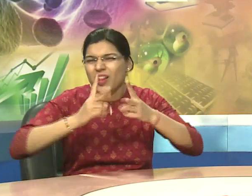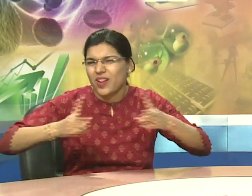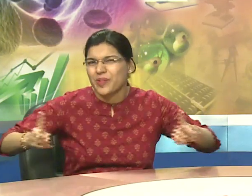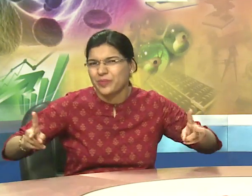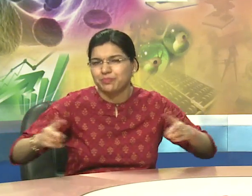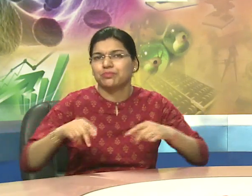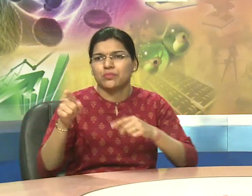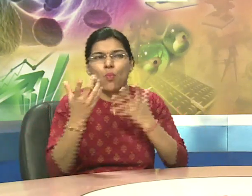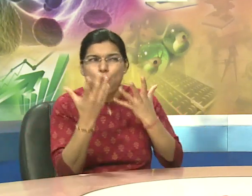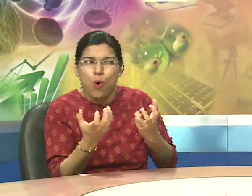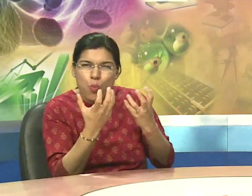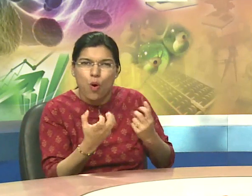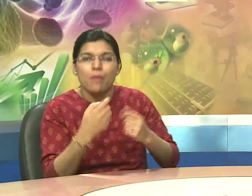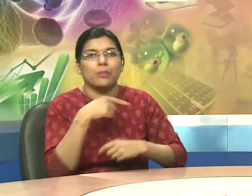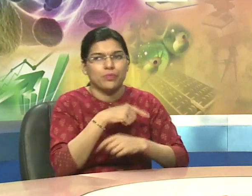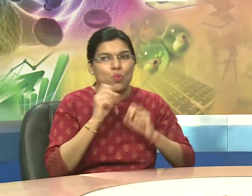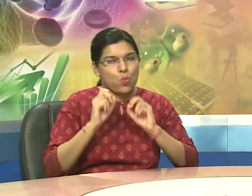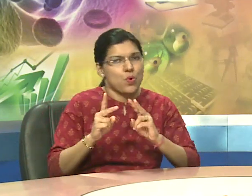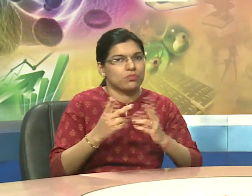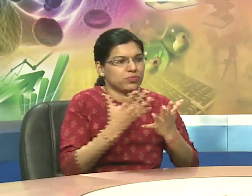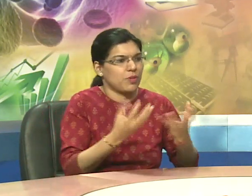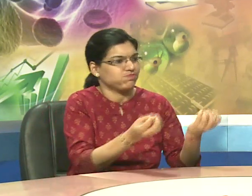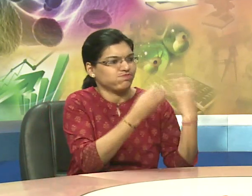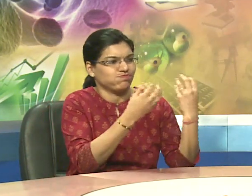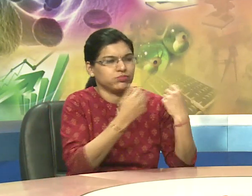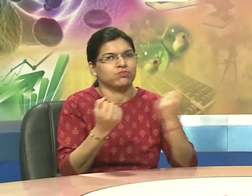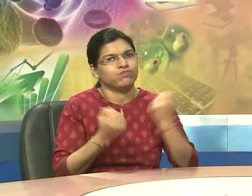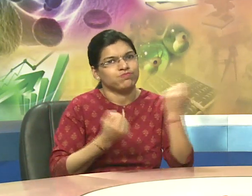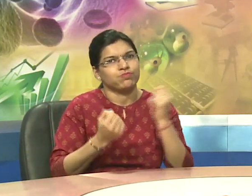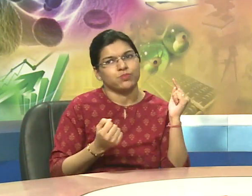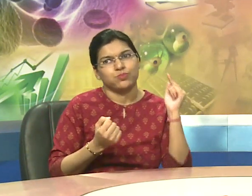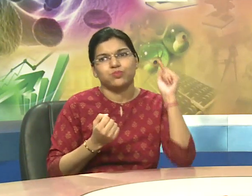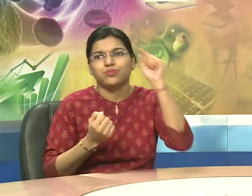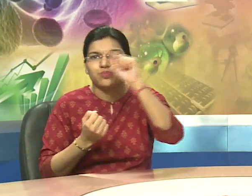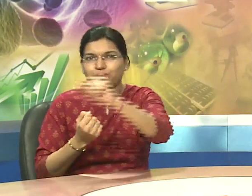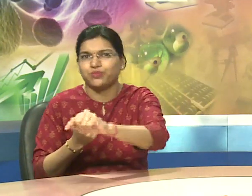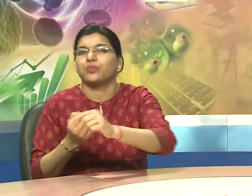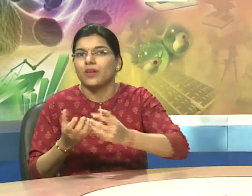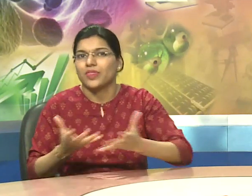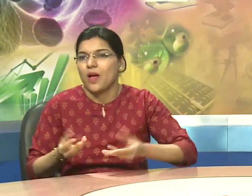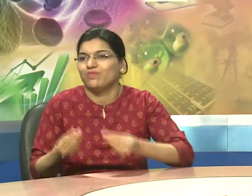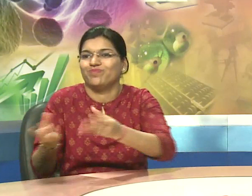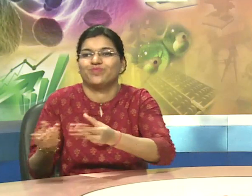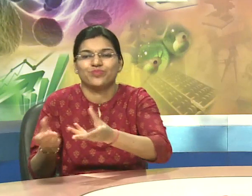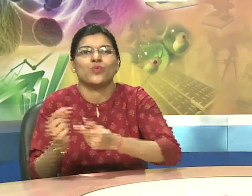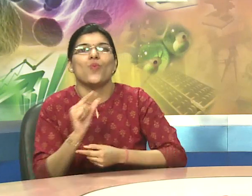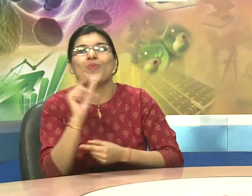For example, if any natural calamities is happened at a place, people can easily transfer